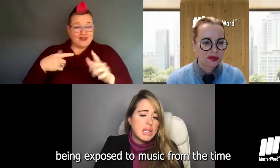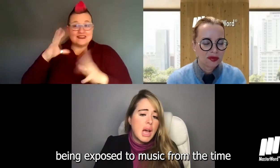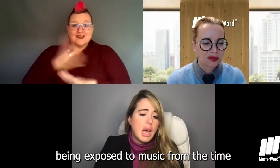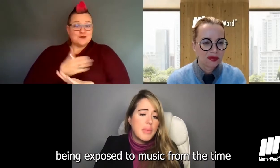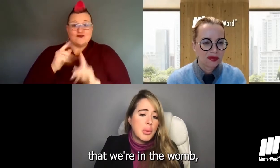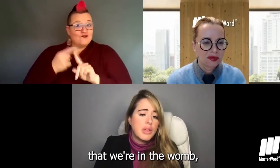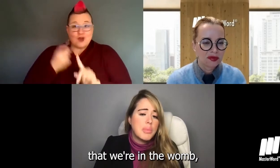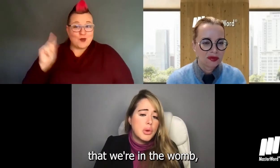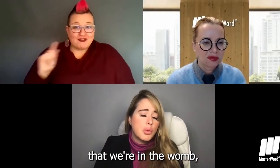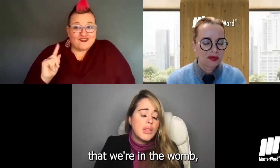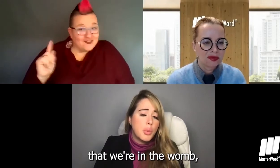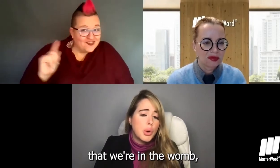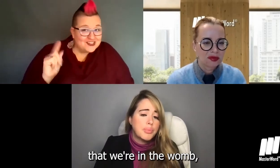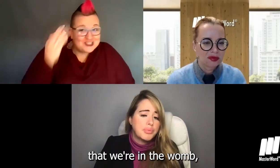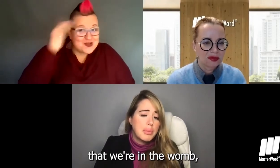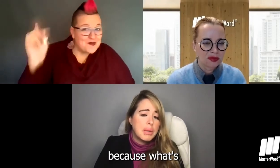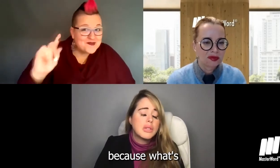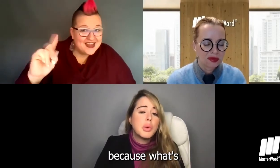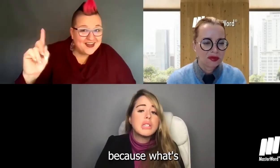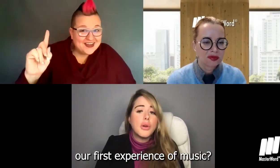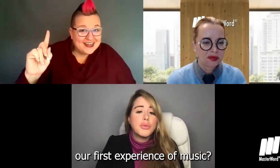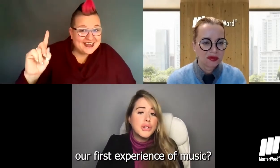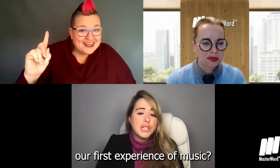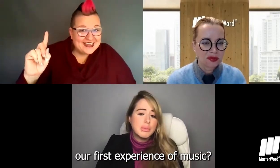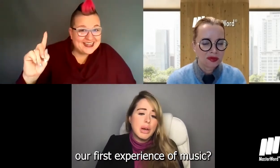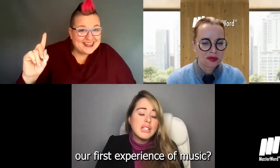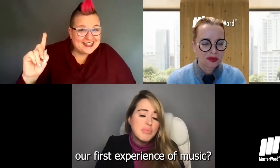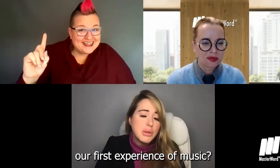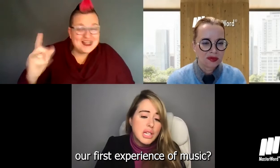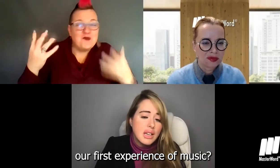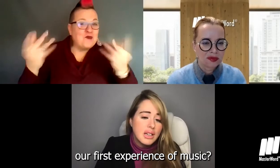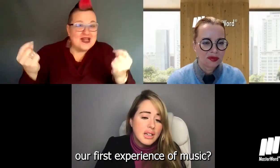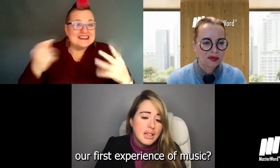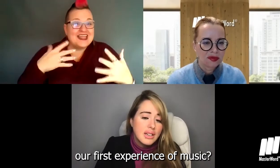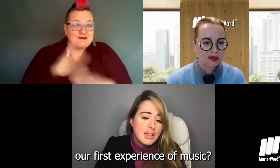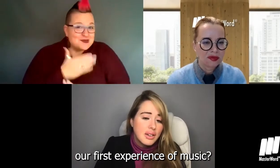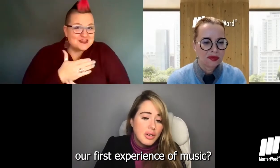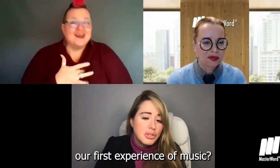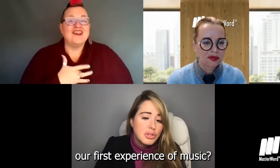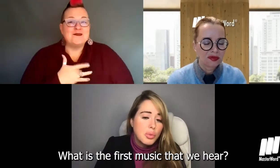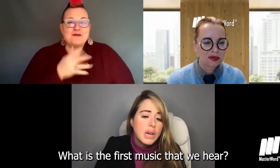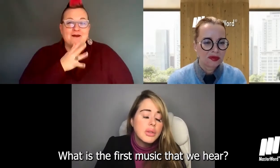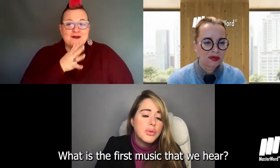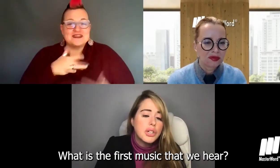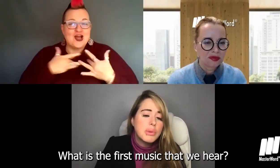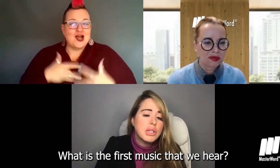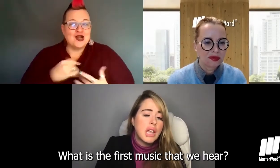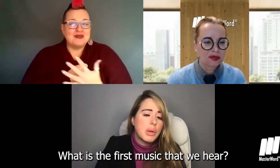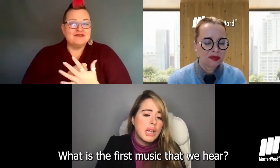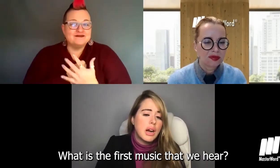time that we're in the moon in the womb, because what's our first experience of music? What is the first music that we hear?